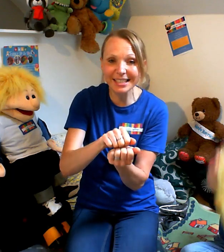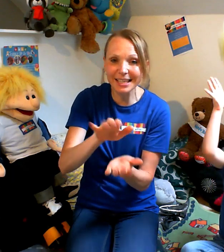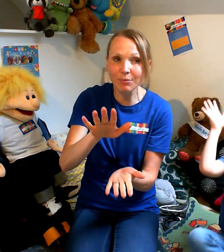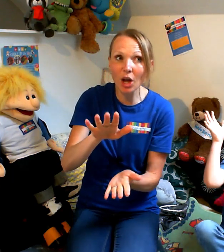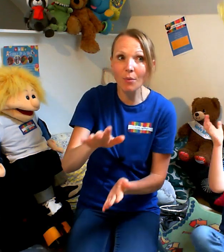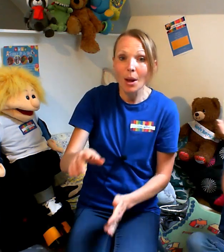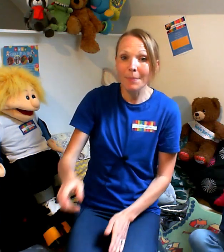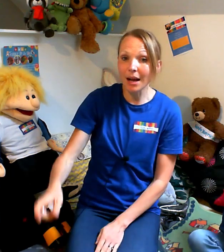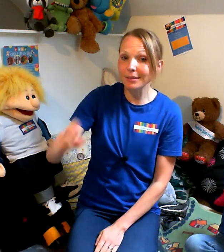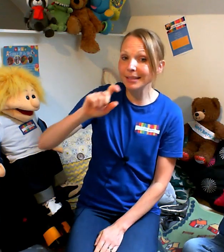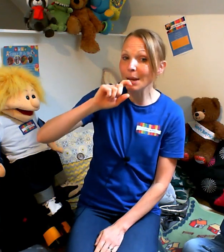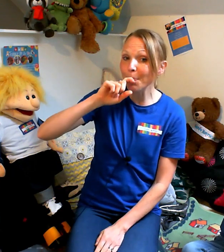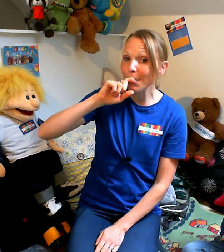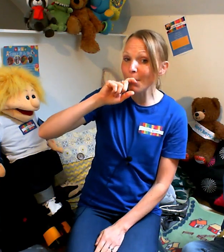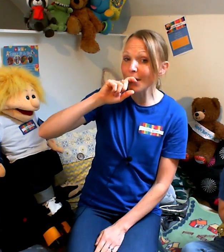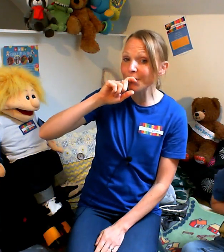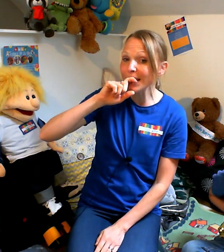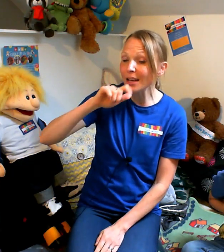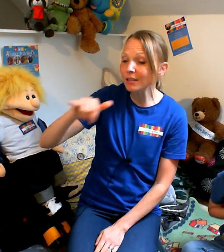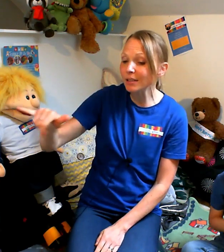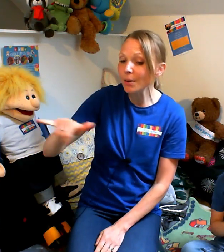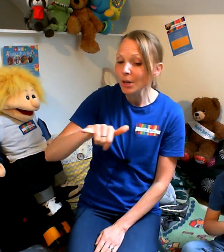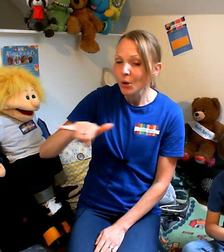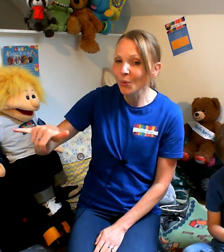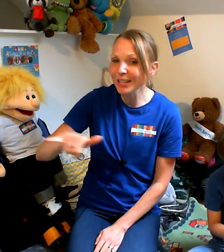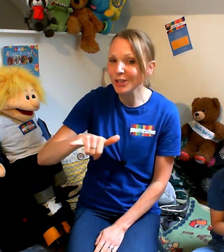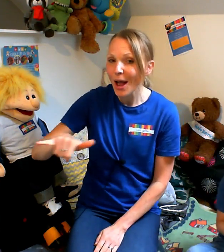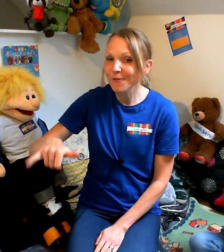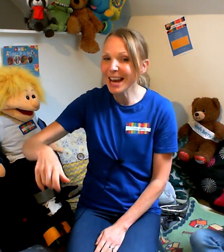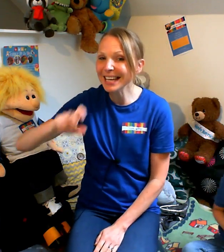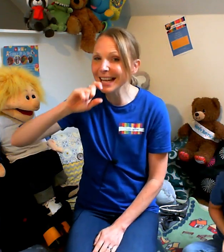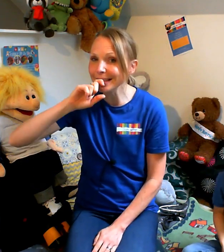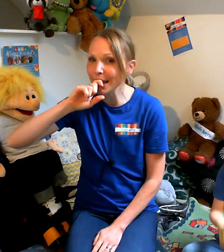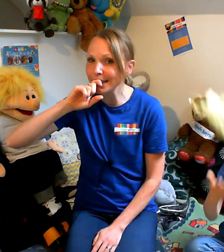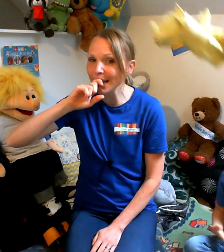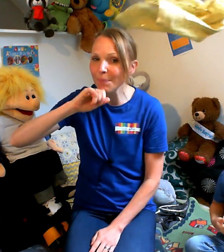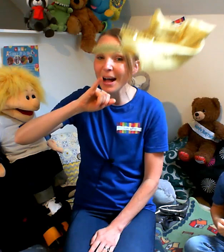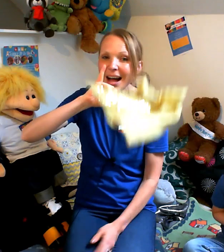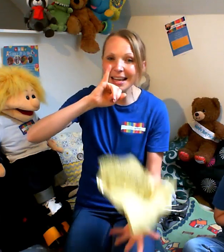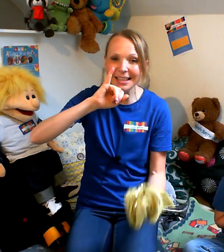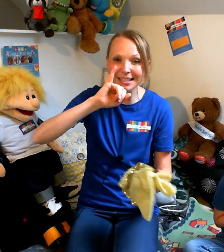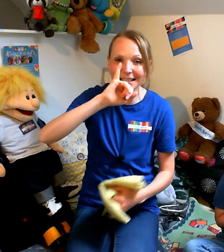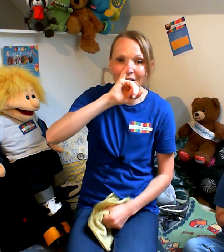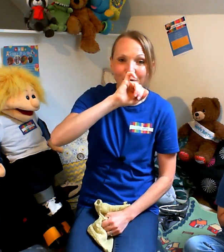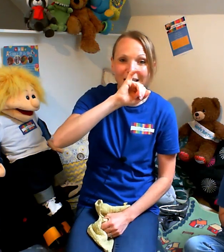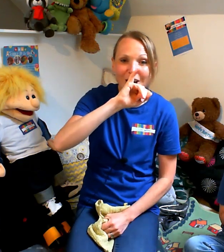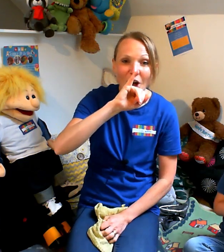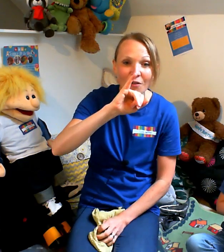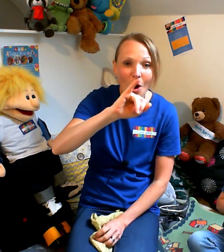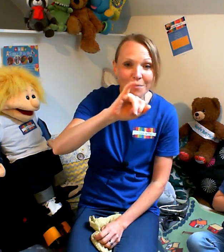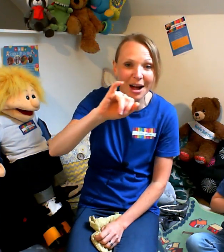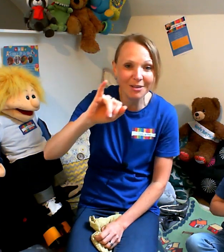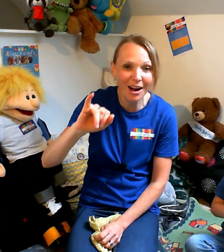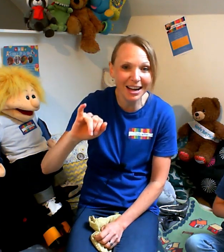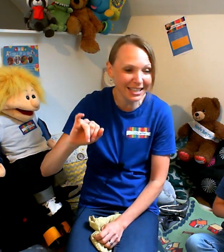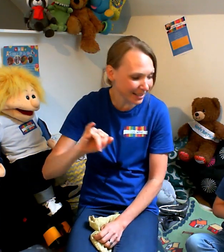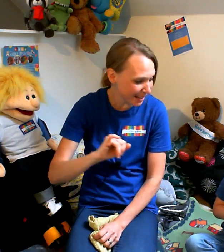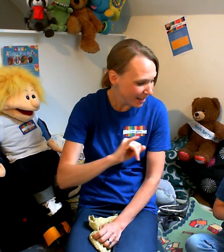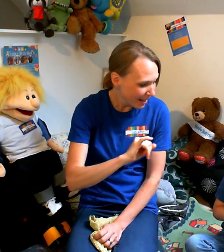him go? Because he bit my finger so. Which finger did he bite? This little finger on my right.